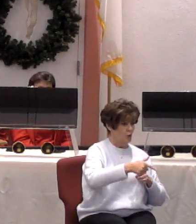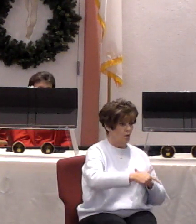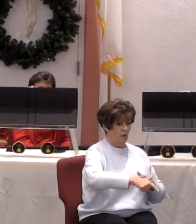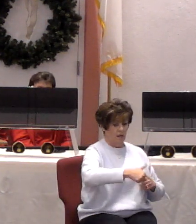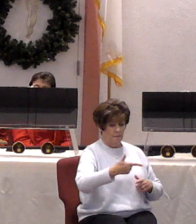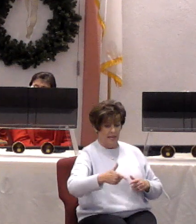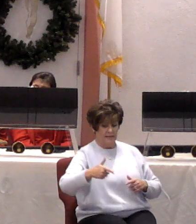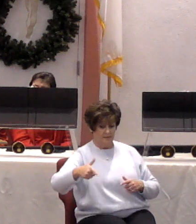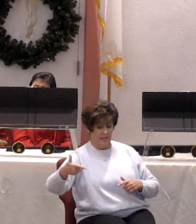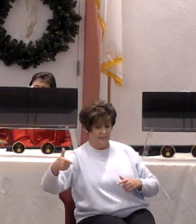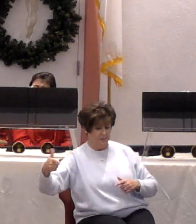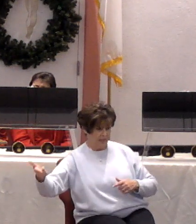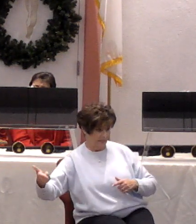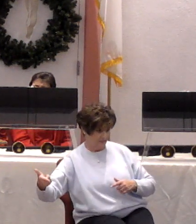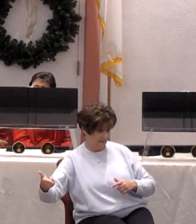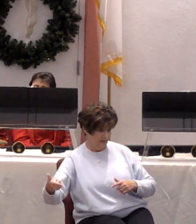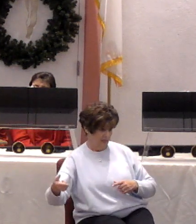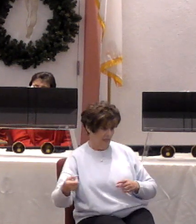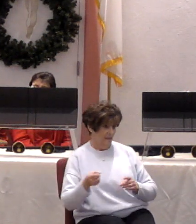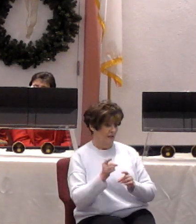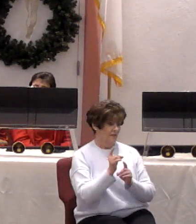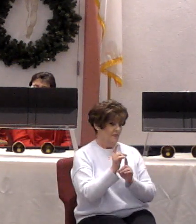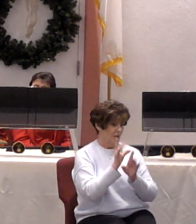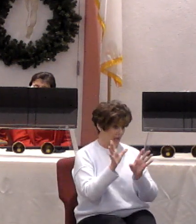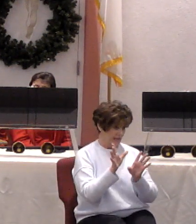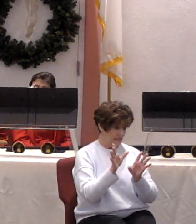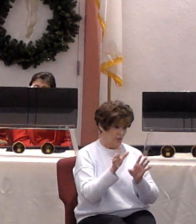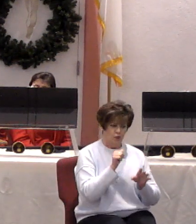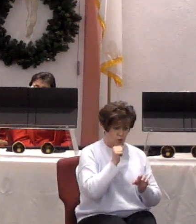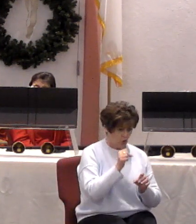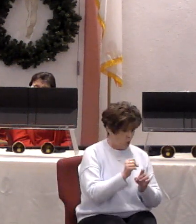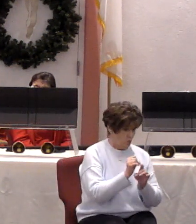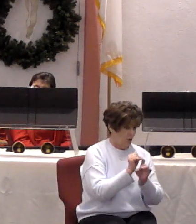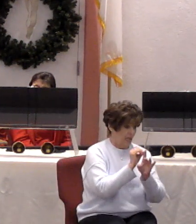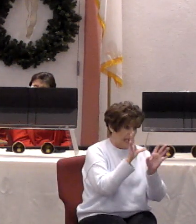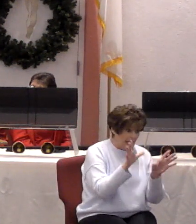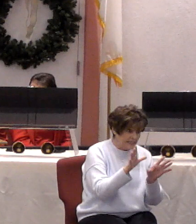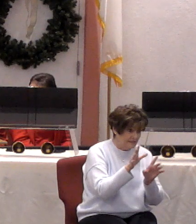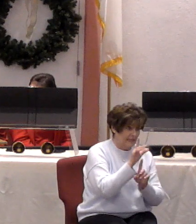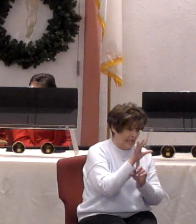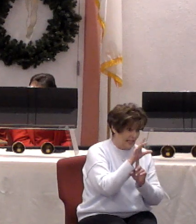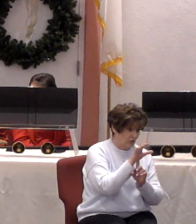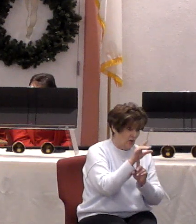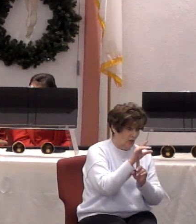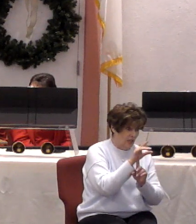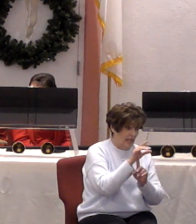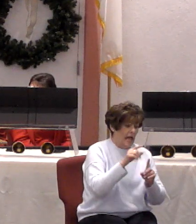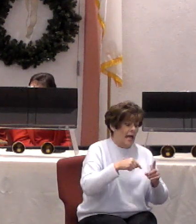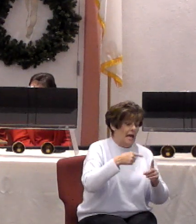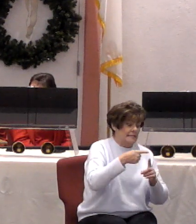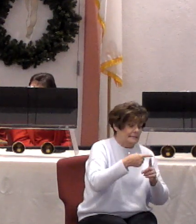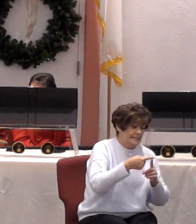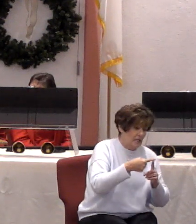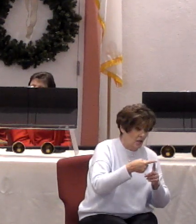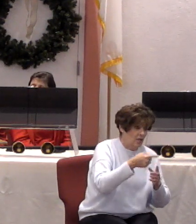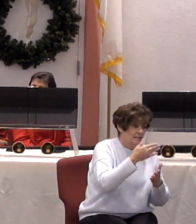don't light your candle until the person who is beside you or near you that would have passed the light to you. Let's say they were